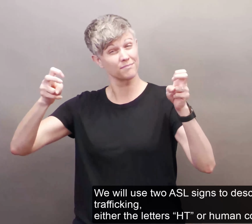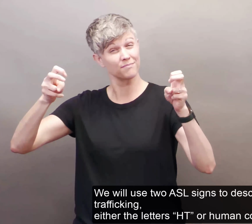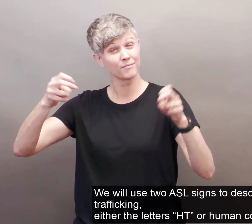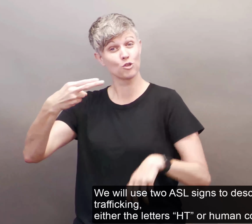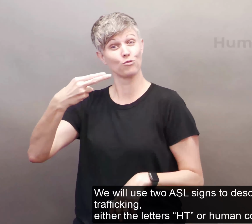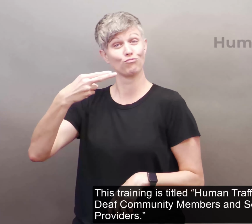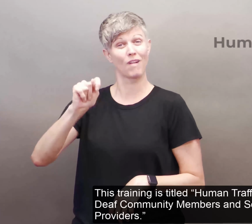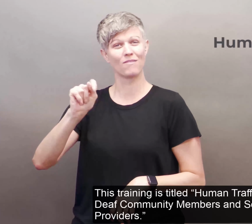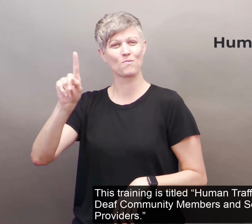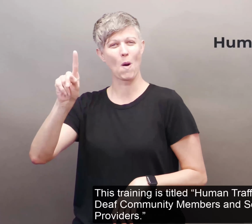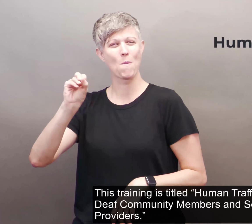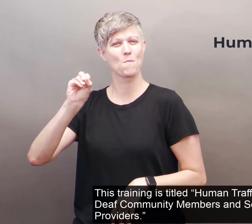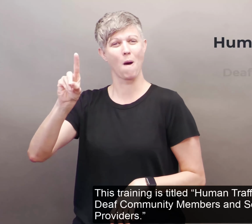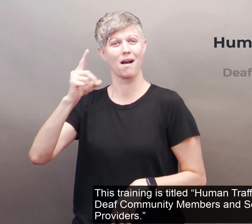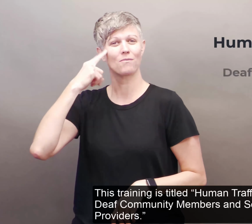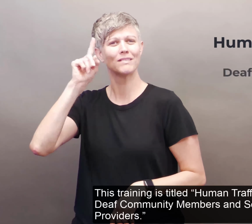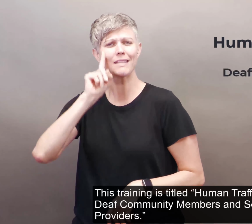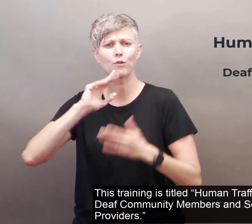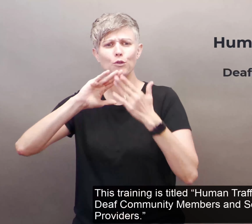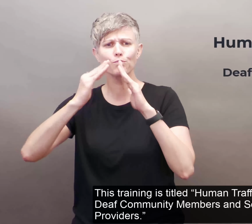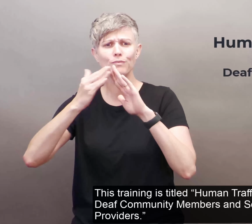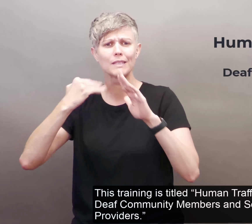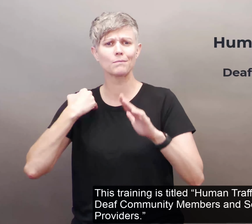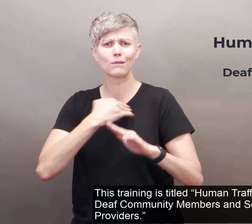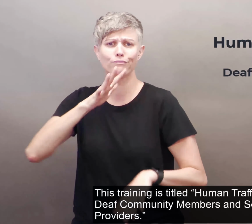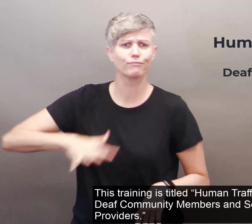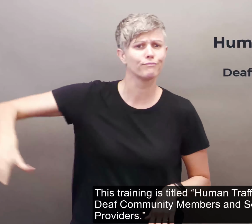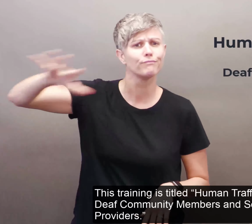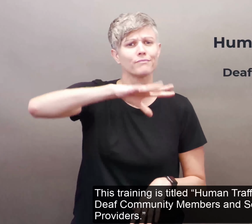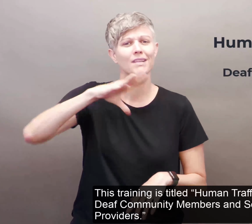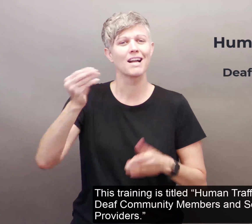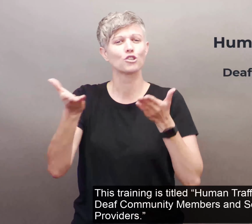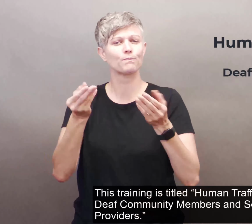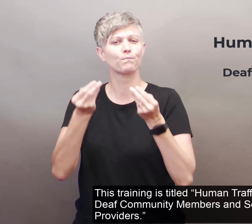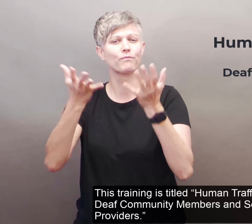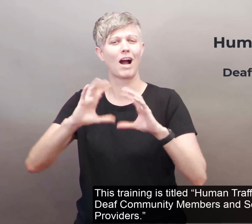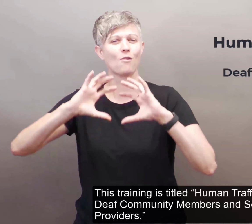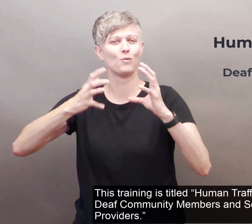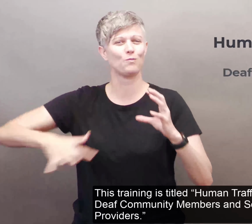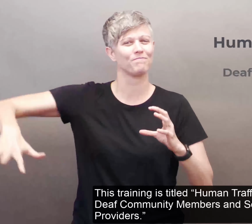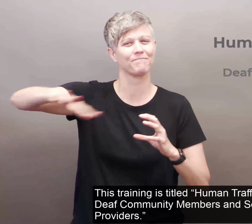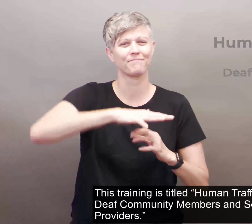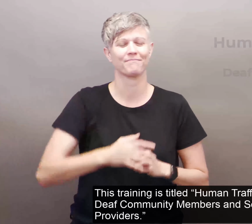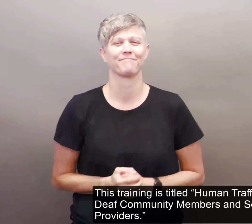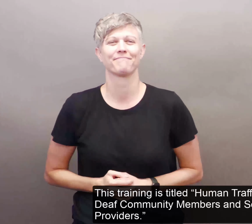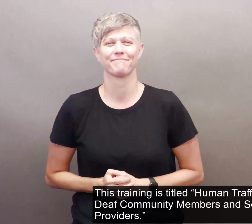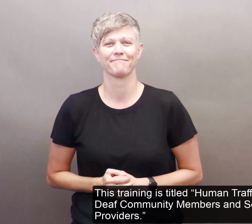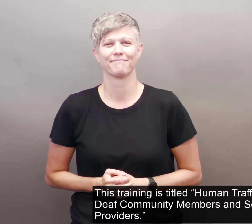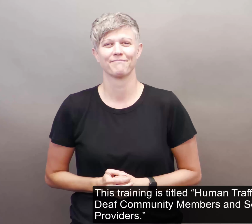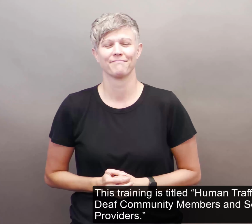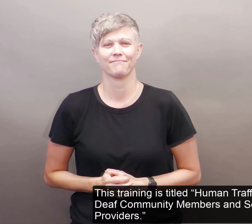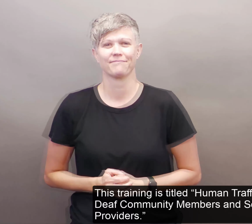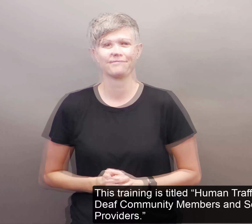letters HT or human control. This training is titled Human Trafficking 101, Deaf Community Members and Service